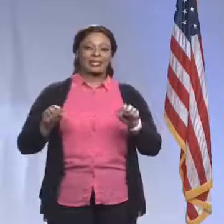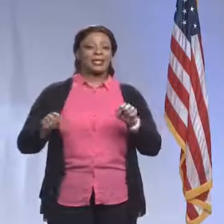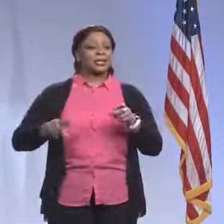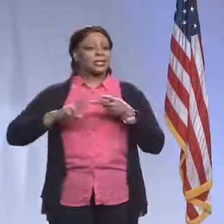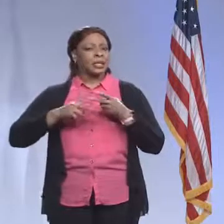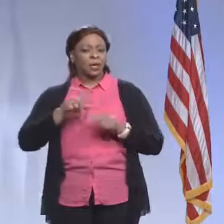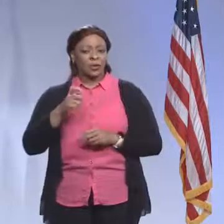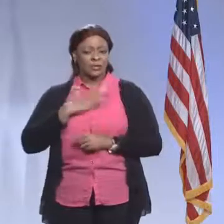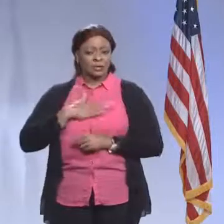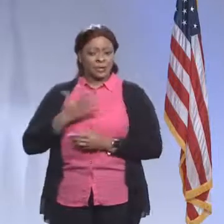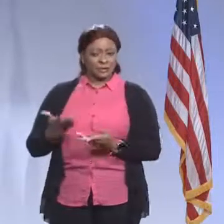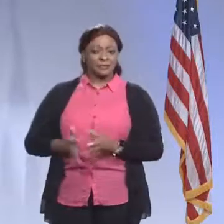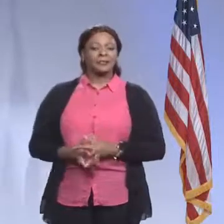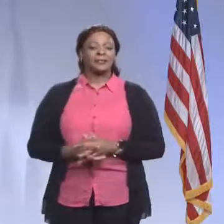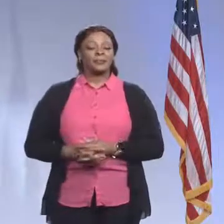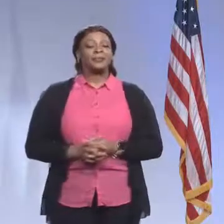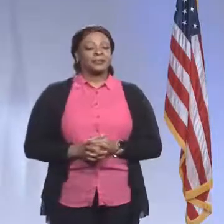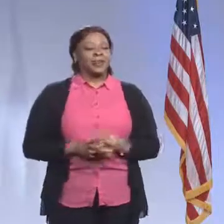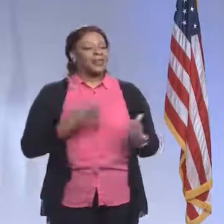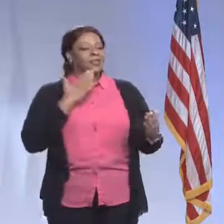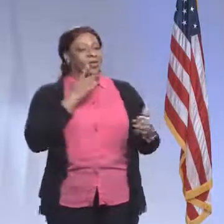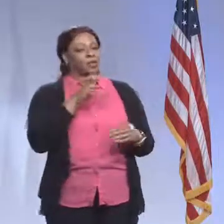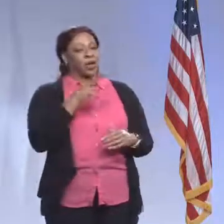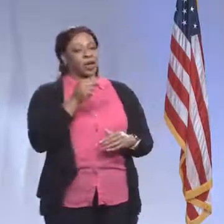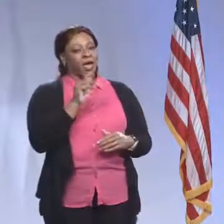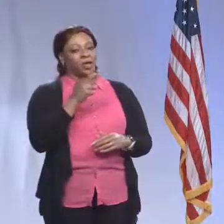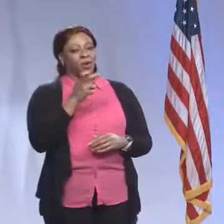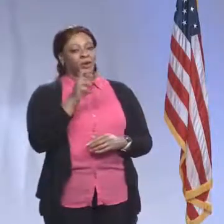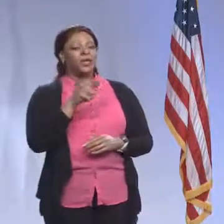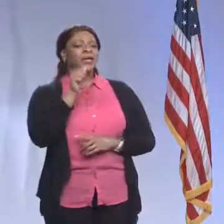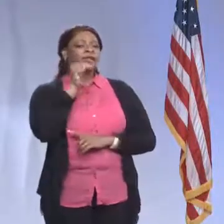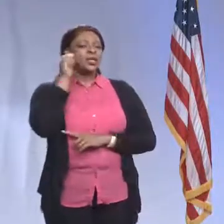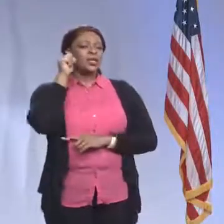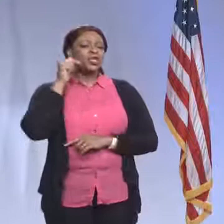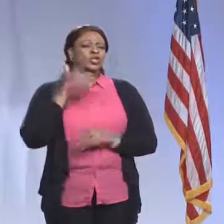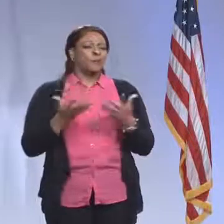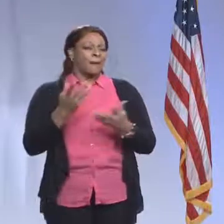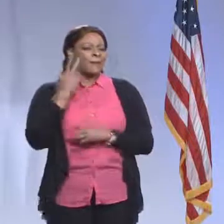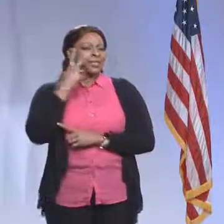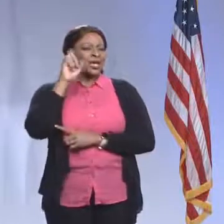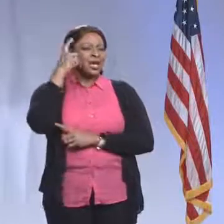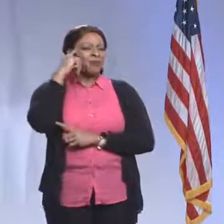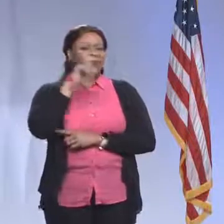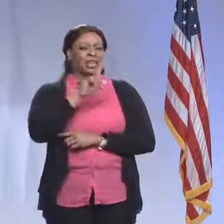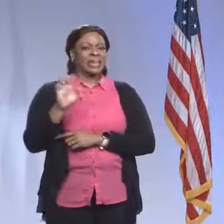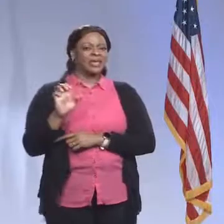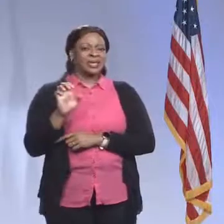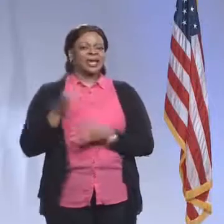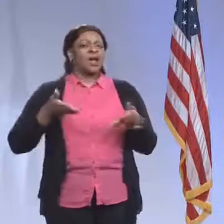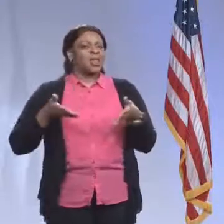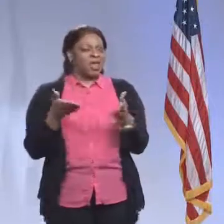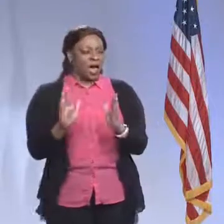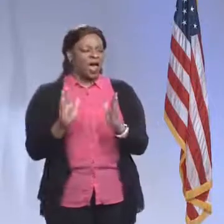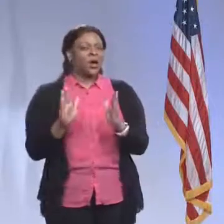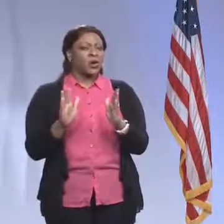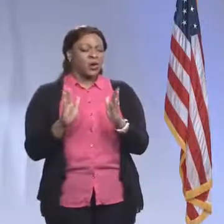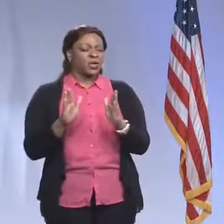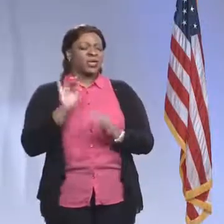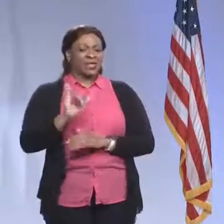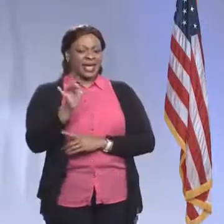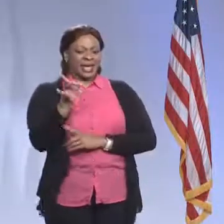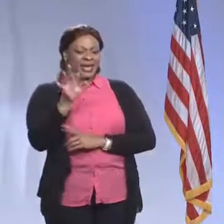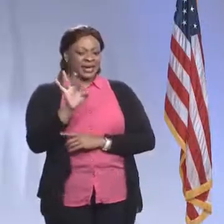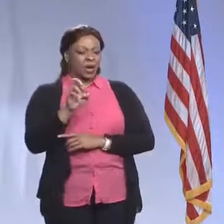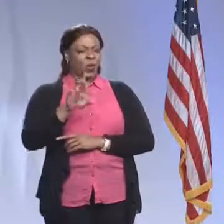second question, please. Yes, thanks, Dr. Haushalter. Yesterday, you might have seen that Governor Lee allowed in those 89